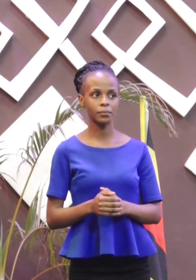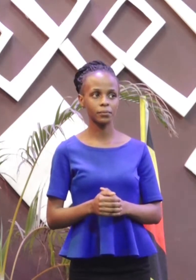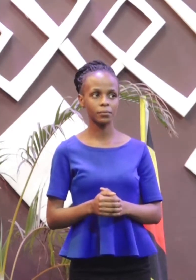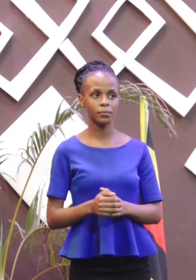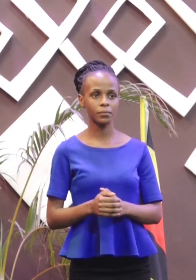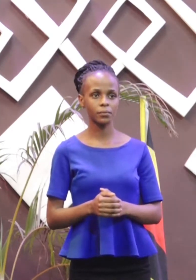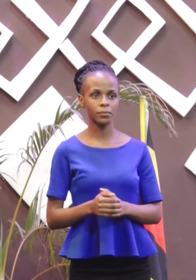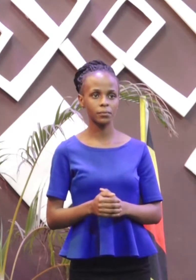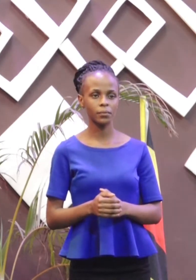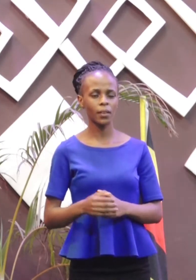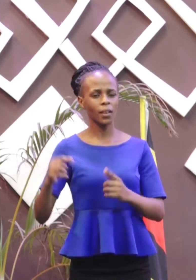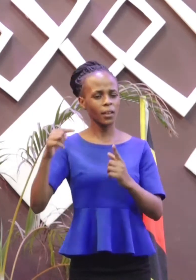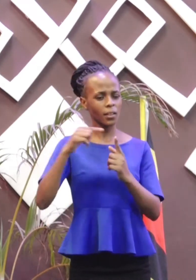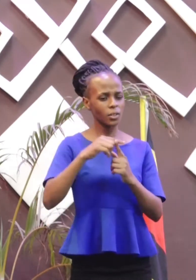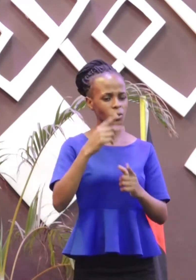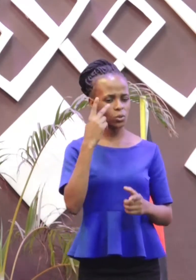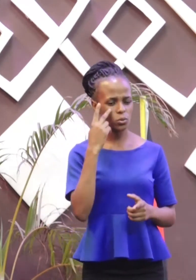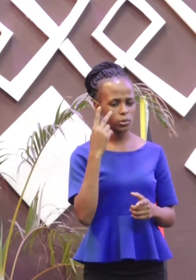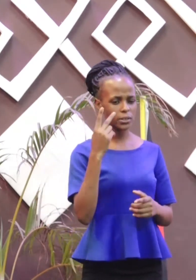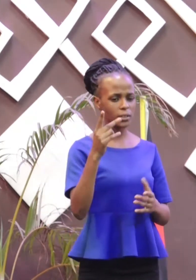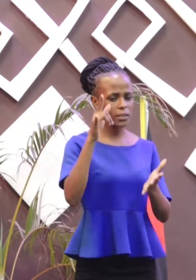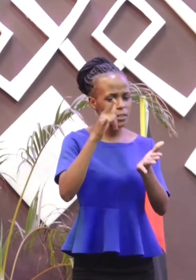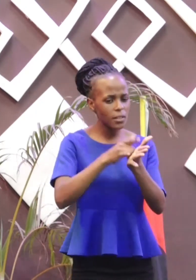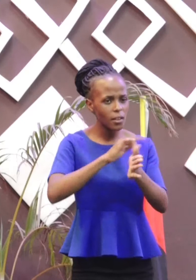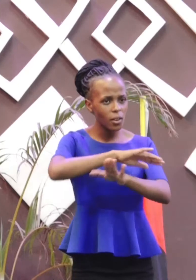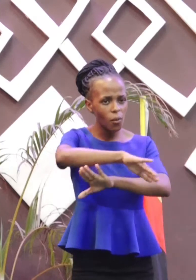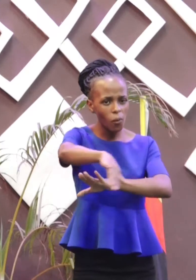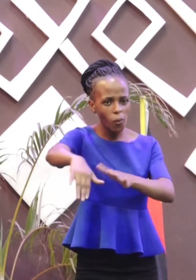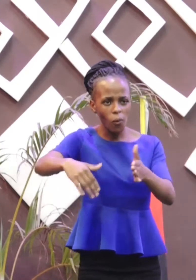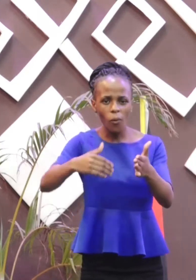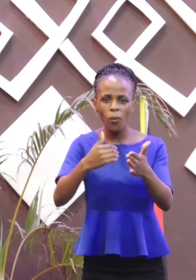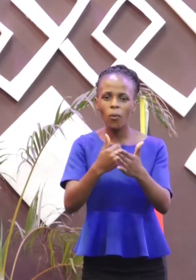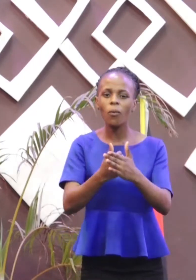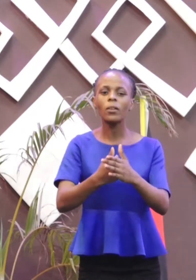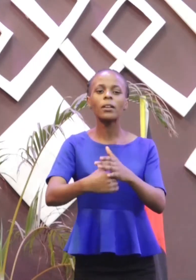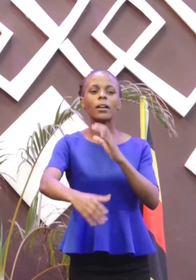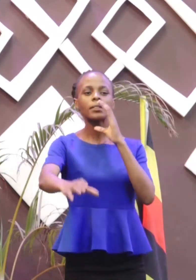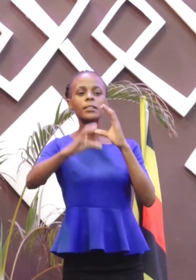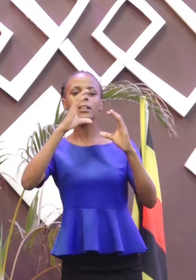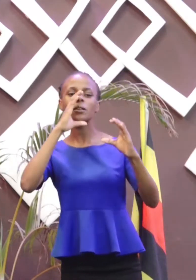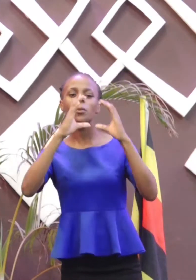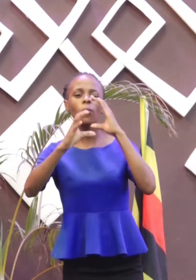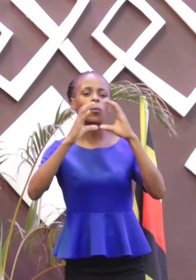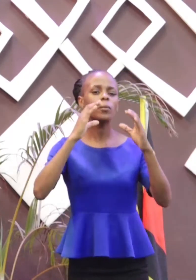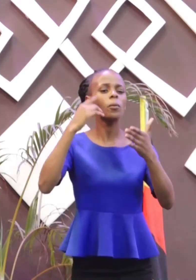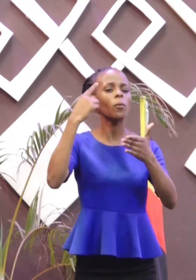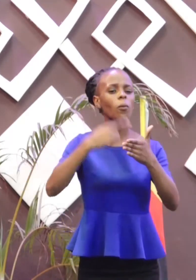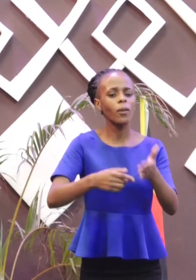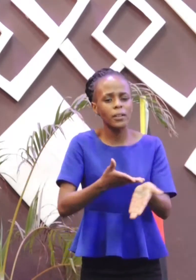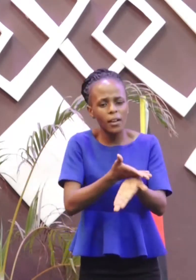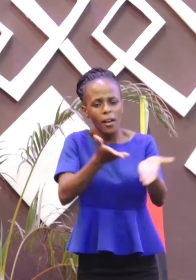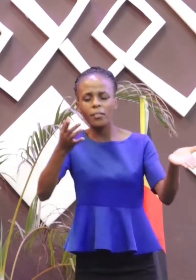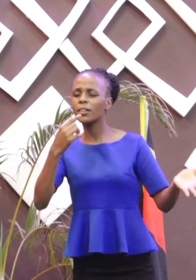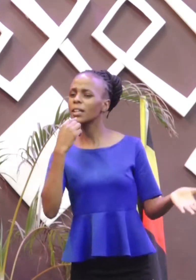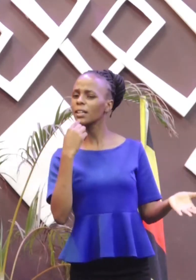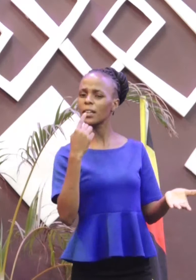mu birowoozo bye. To see to it that whatever he is communicating, whatever he is saying,